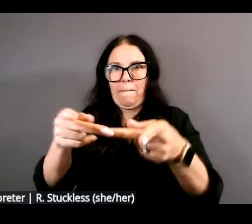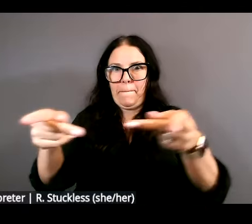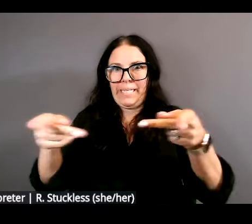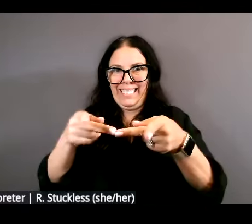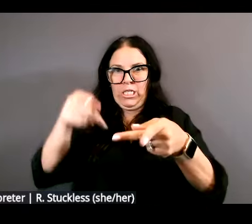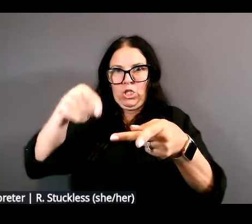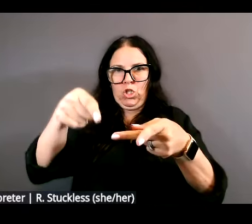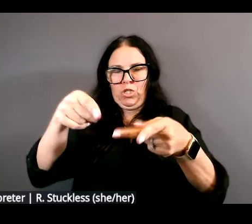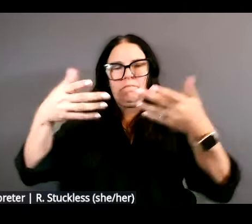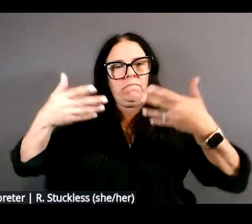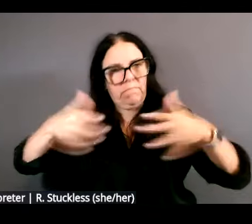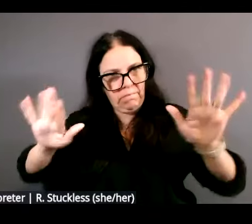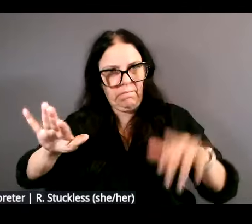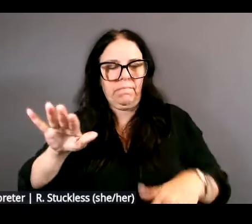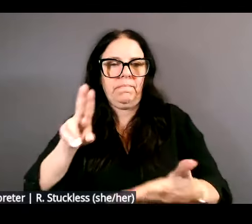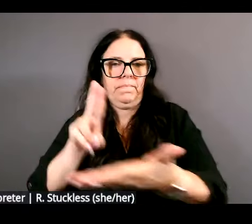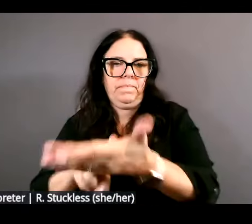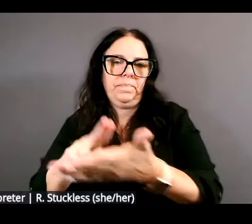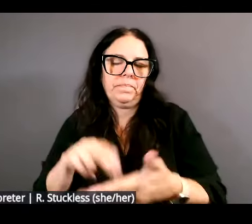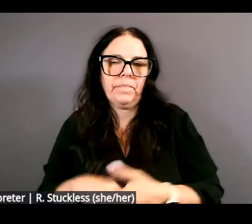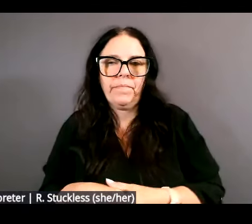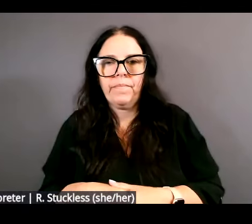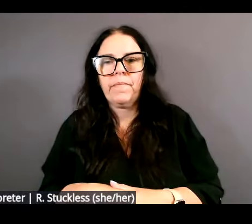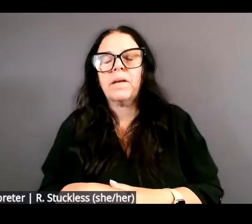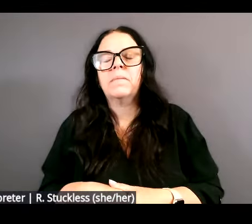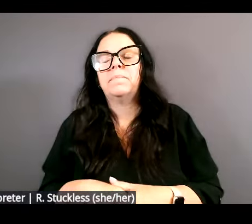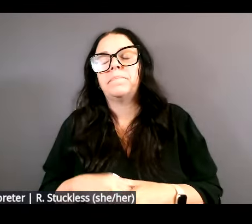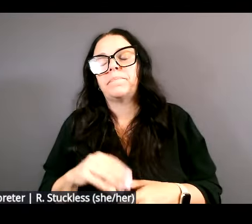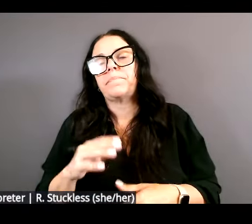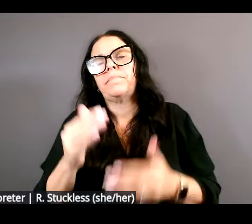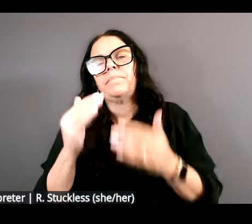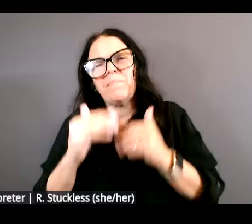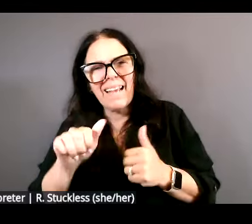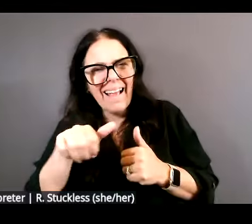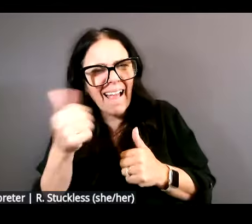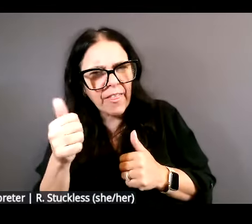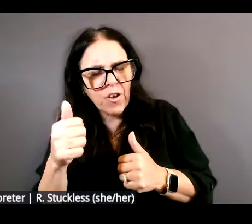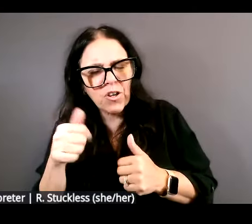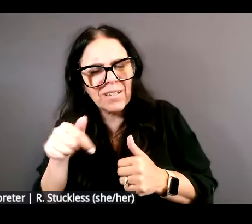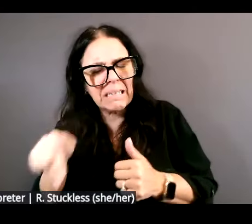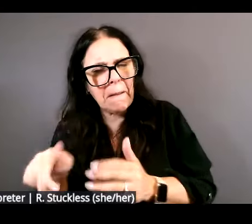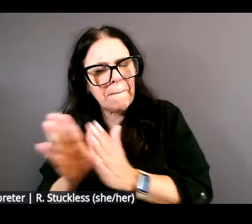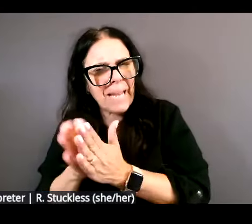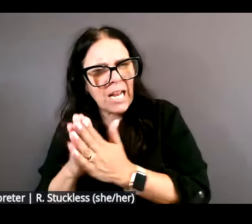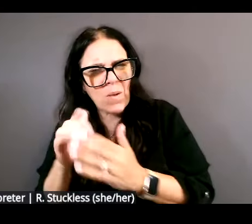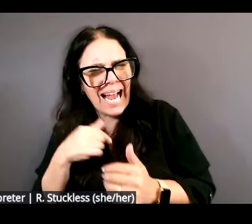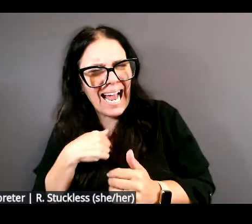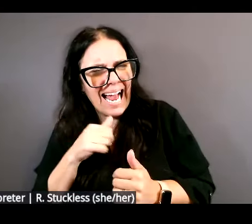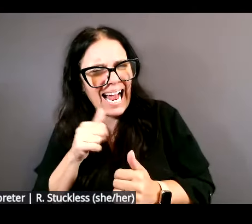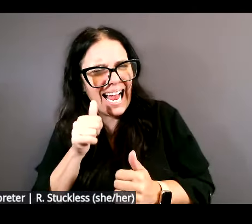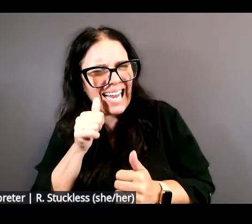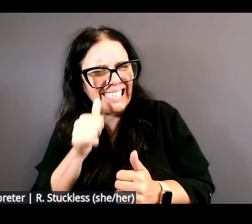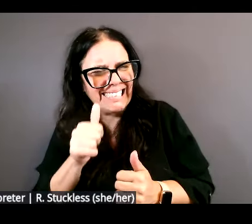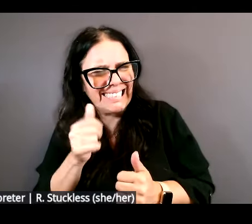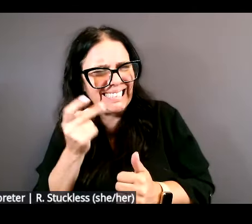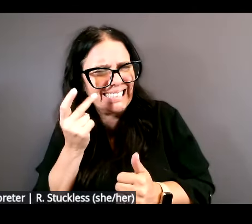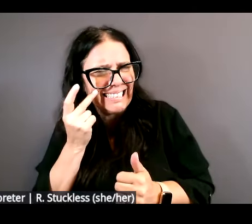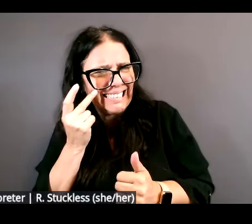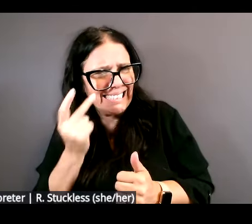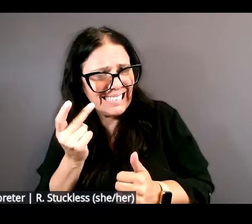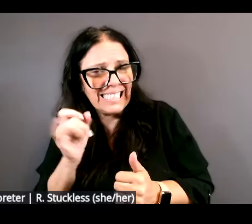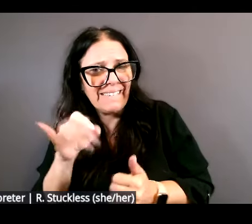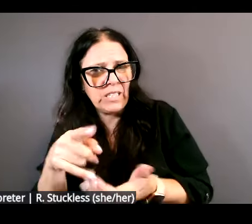The other thing, I didn't notice in the manual, you referenced the congressional requirement, but another question I've received this